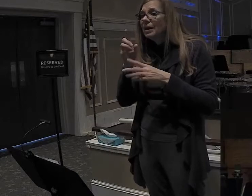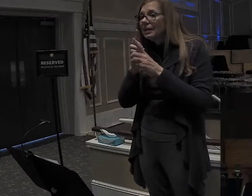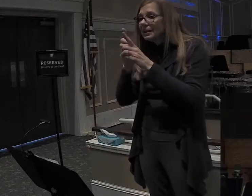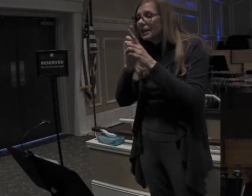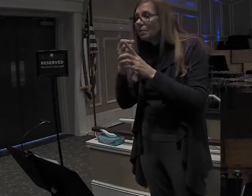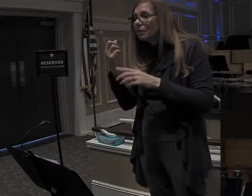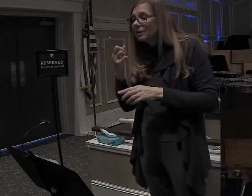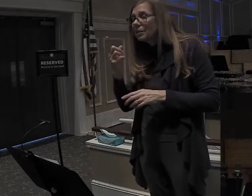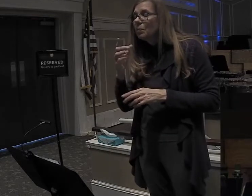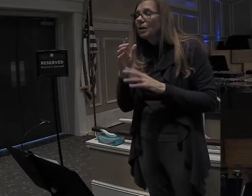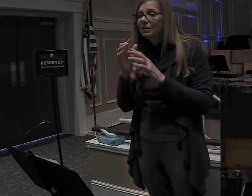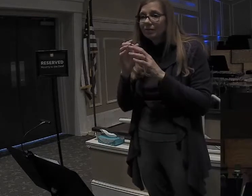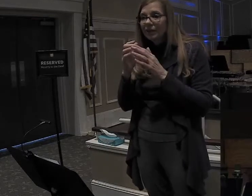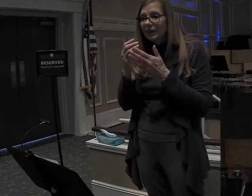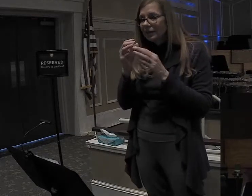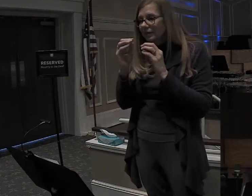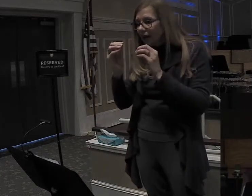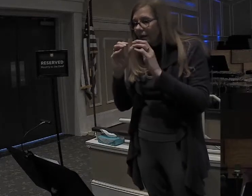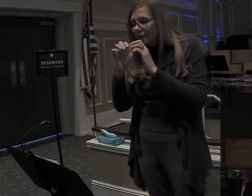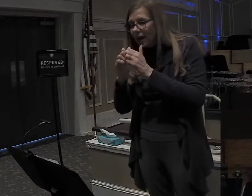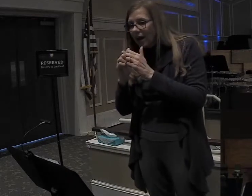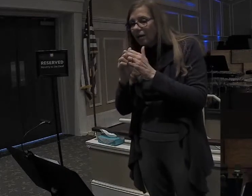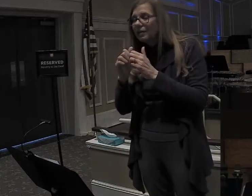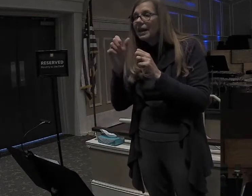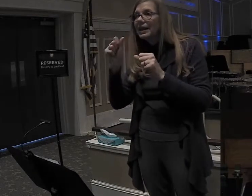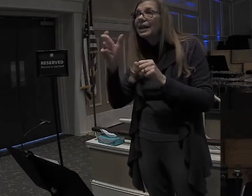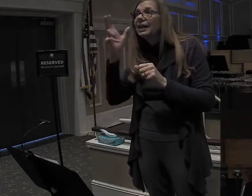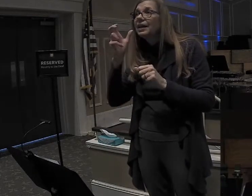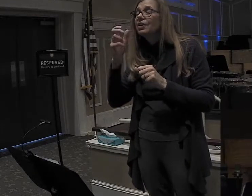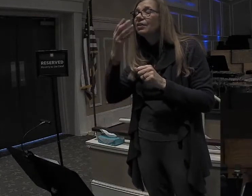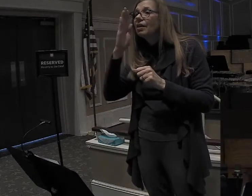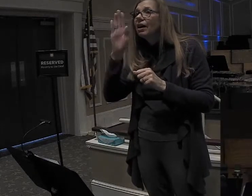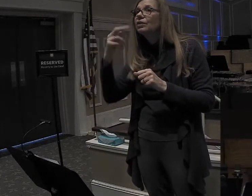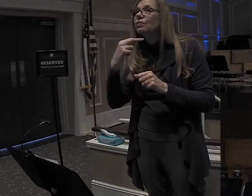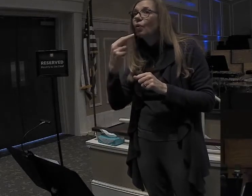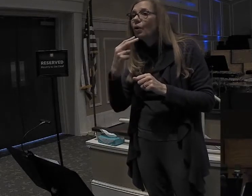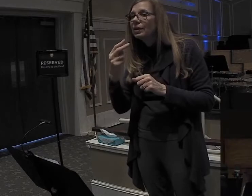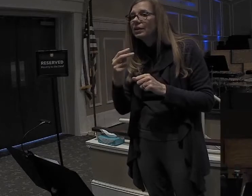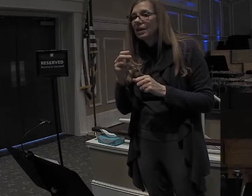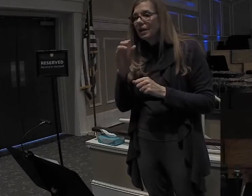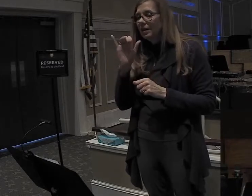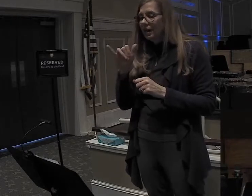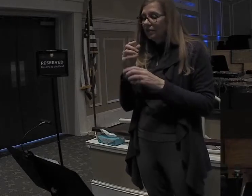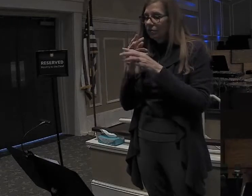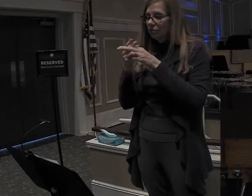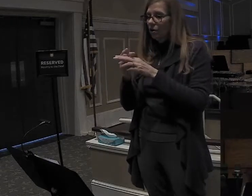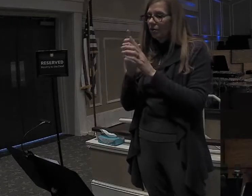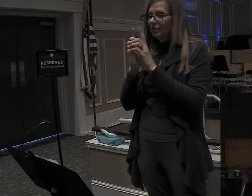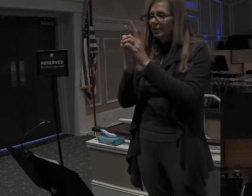own? It's called making disciples, and it's the one mission that God has given to us.